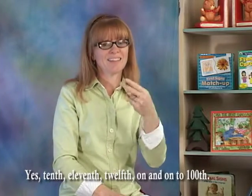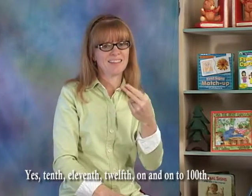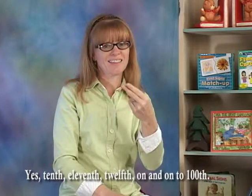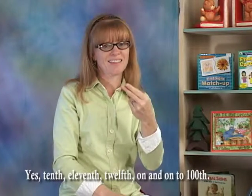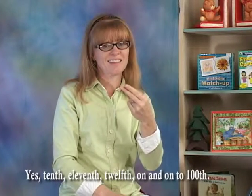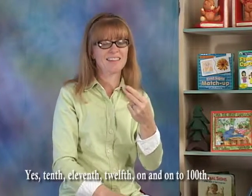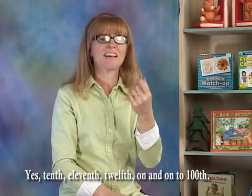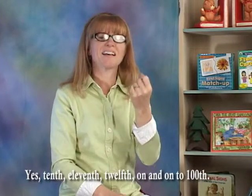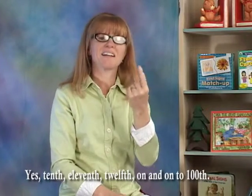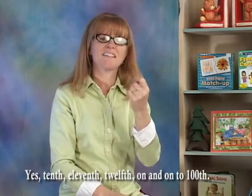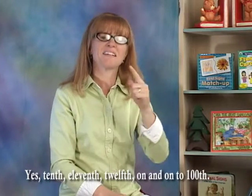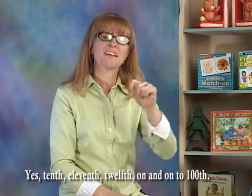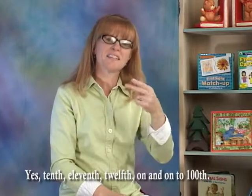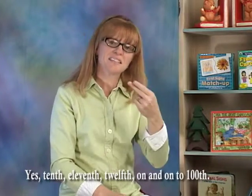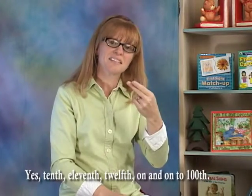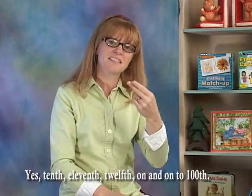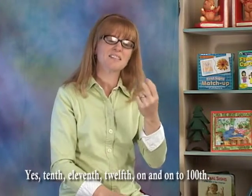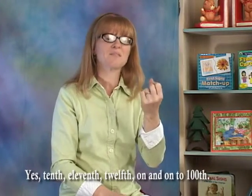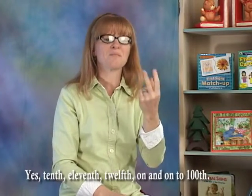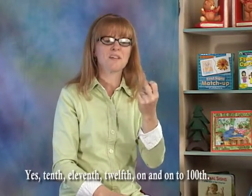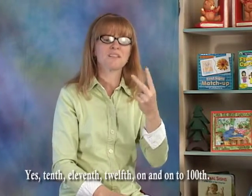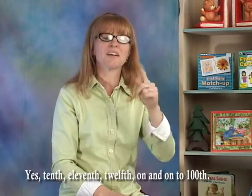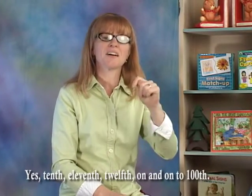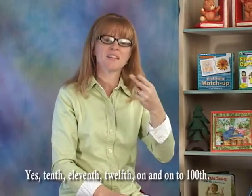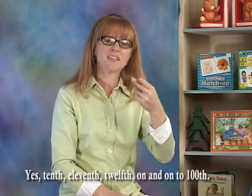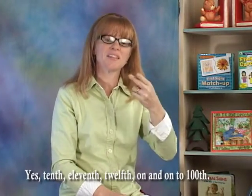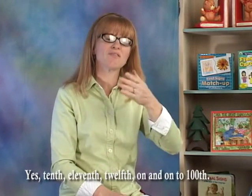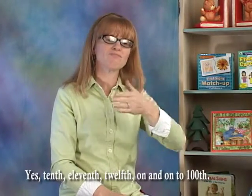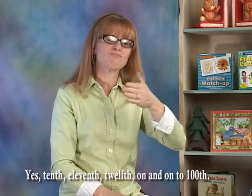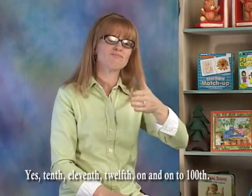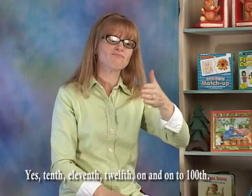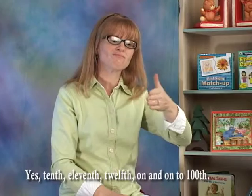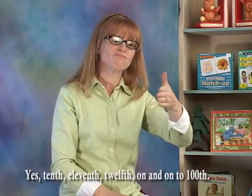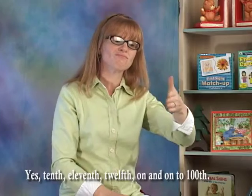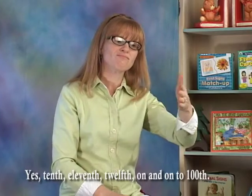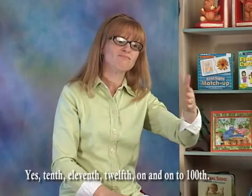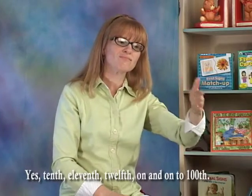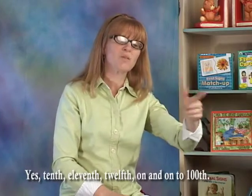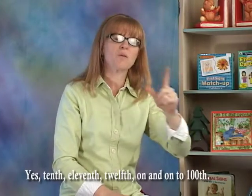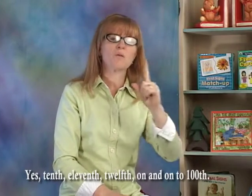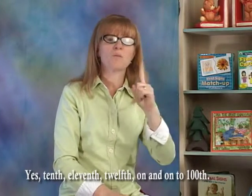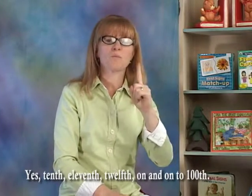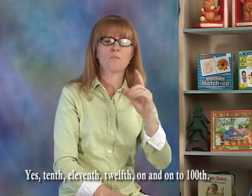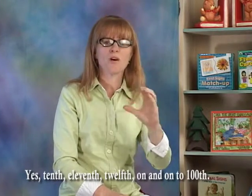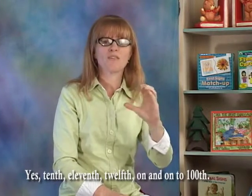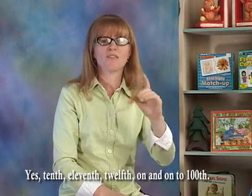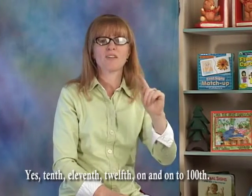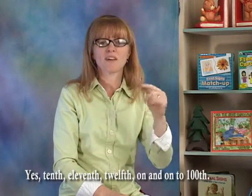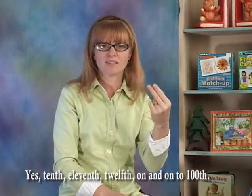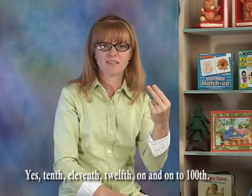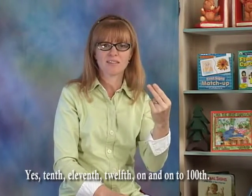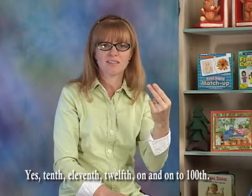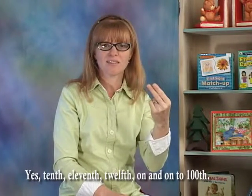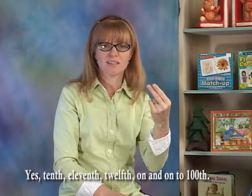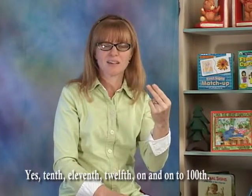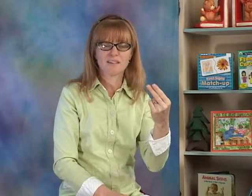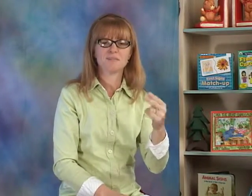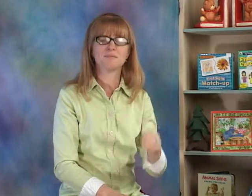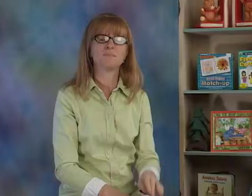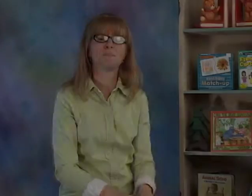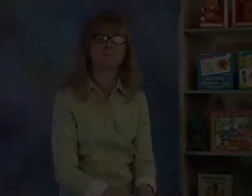you think? Yes, 10th, 11th, 12th, and on to